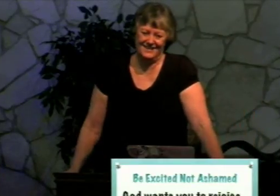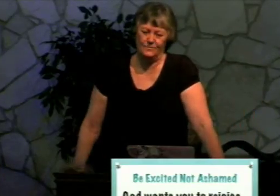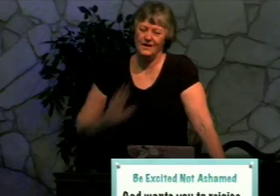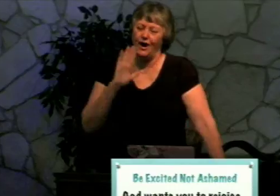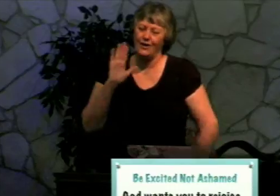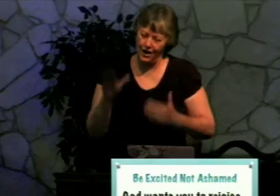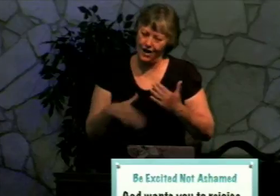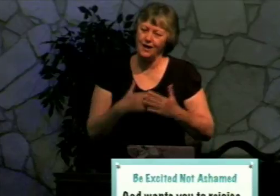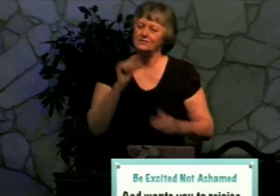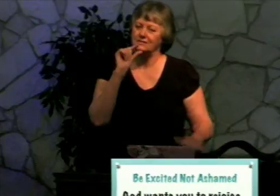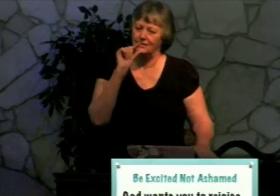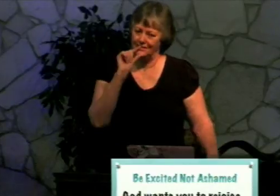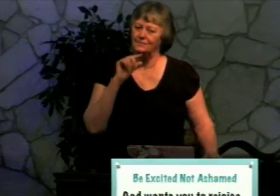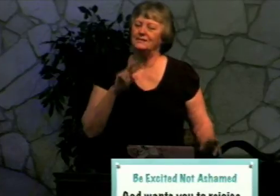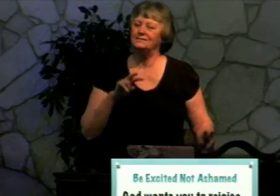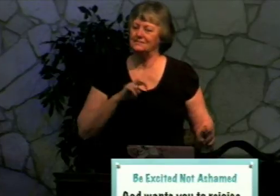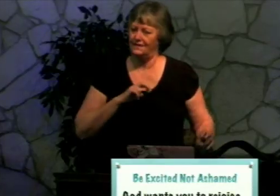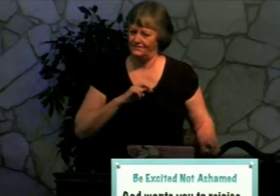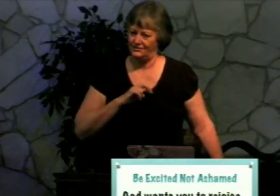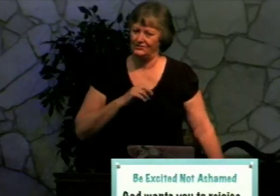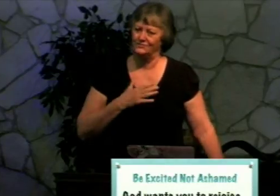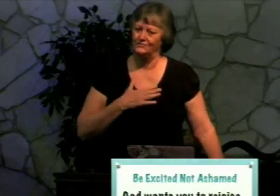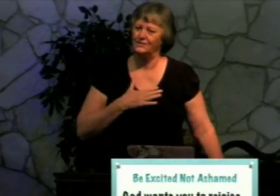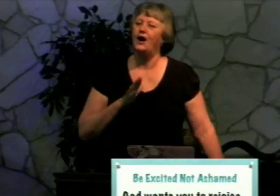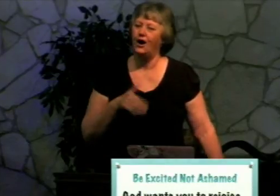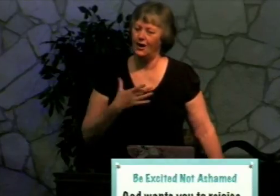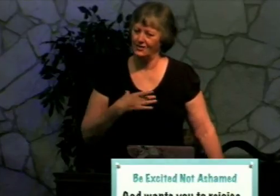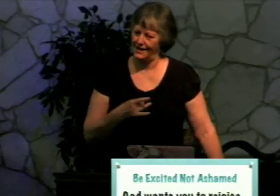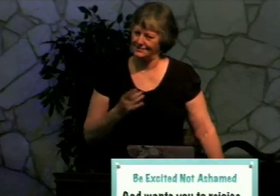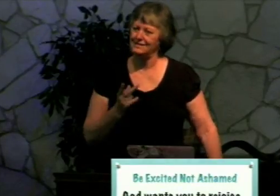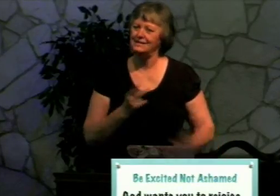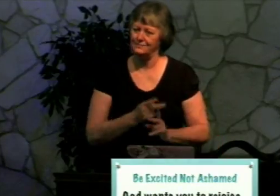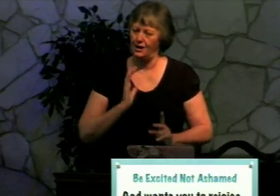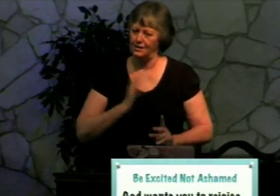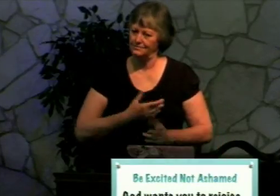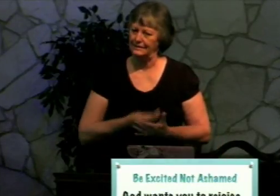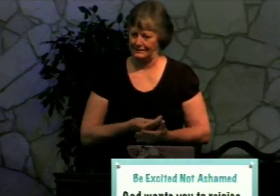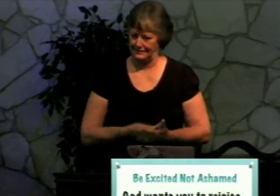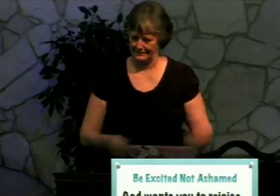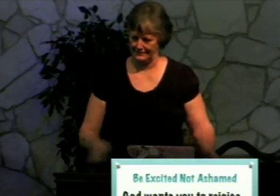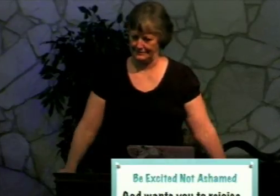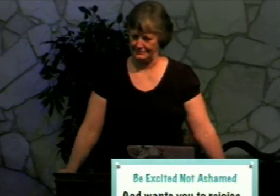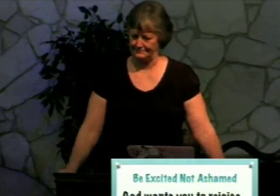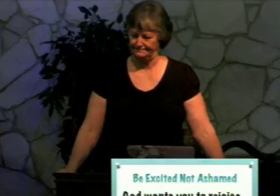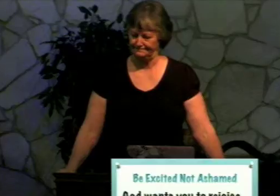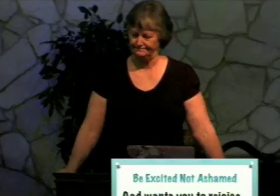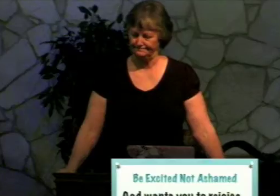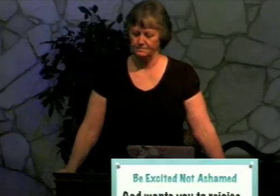We are all just a little bit selfish. We all like to keep our money.